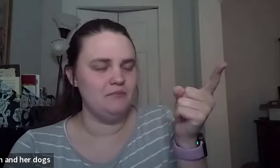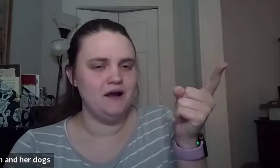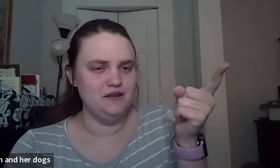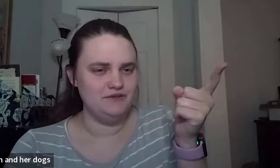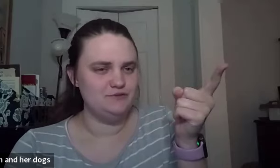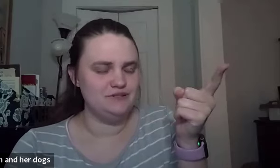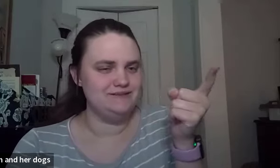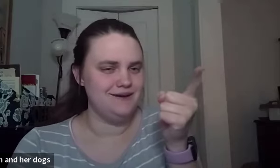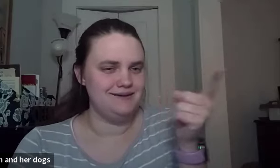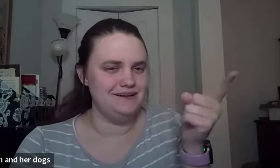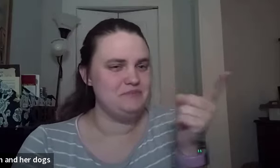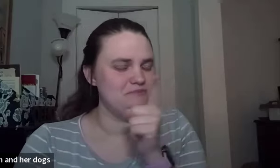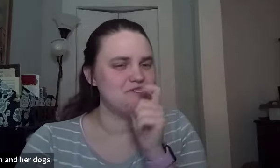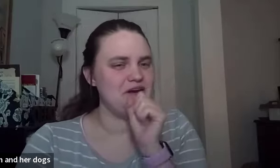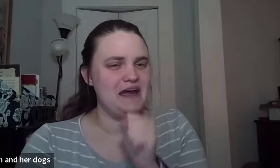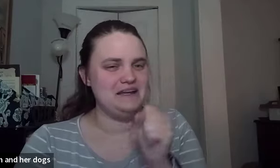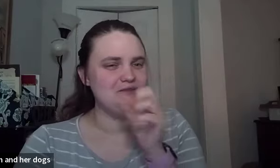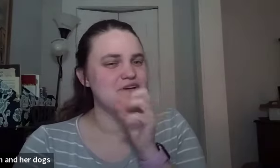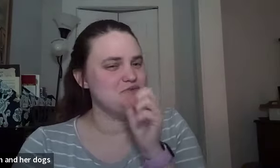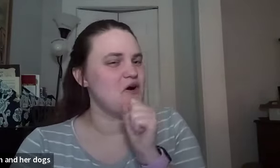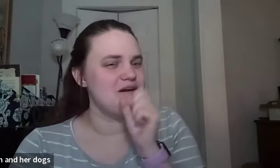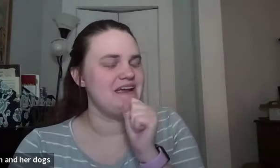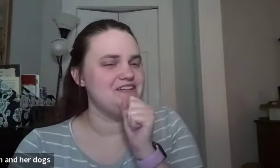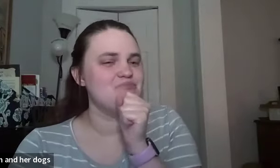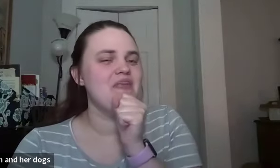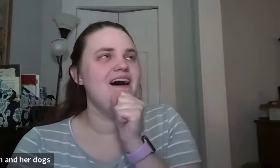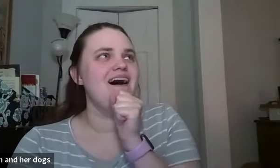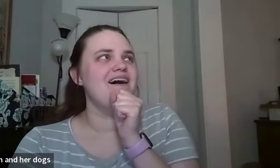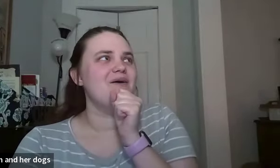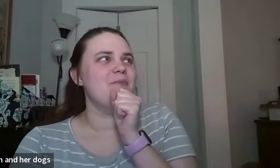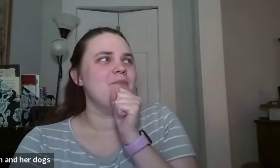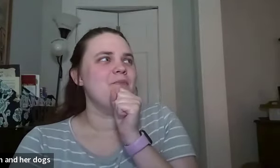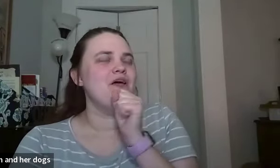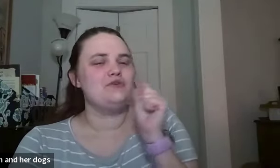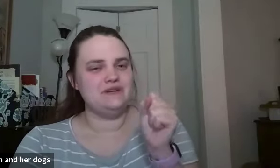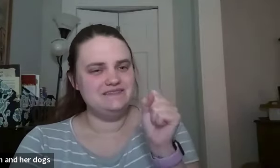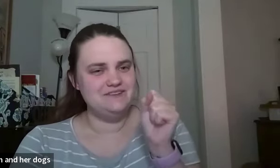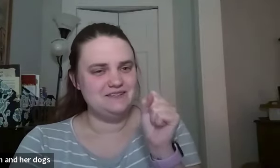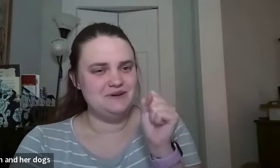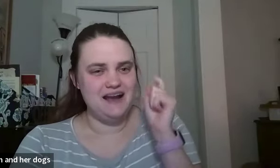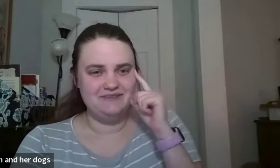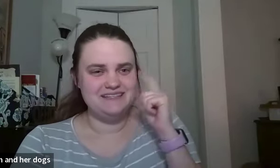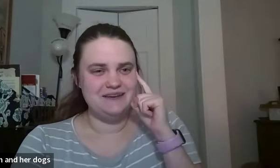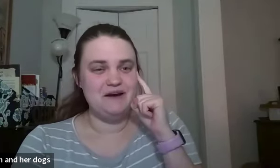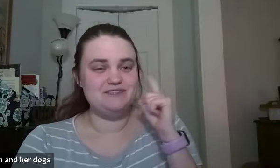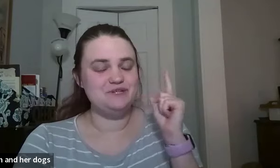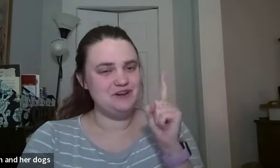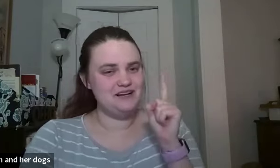I know this one's not on it, but I'm just going to add it here because we are at age. The reason for this one I always think about is when you're talking